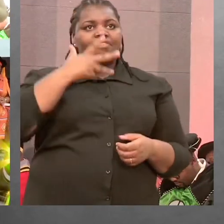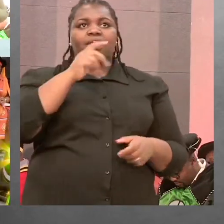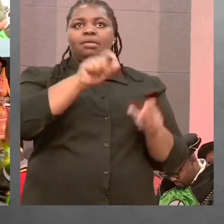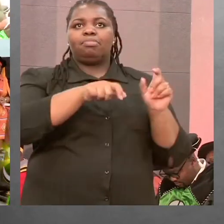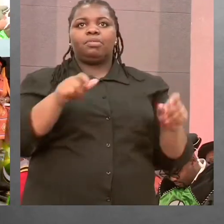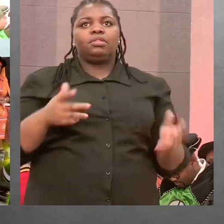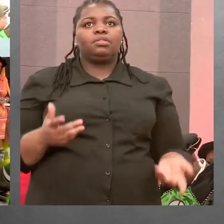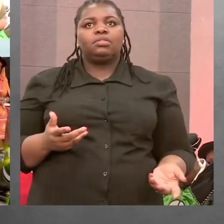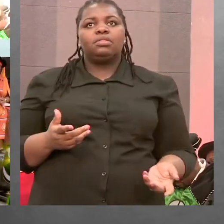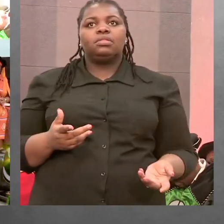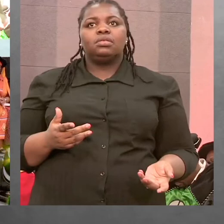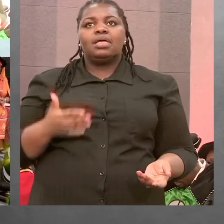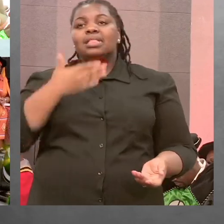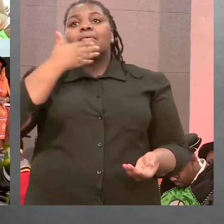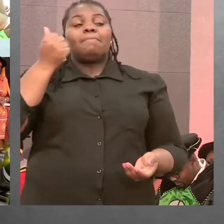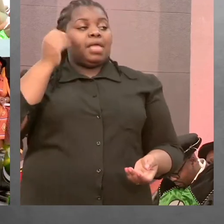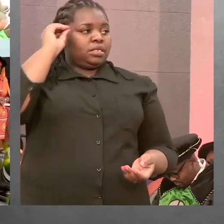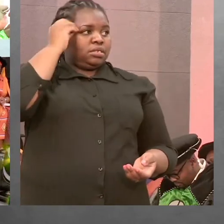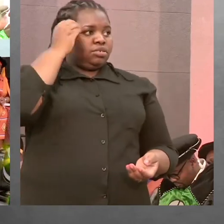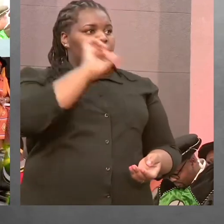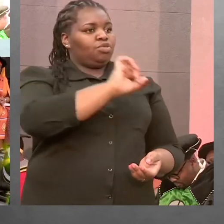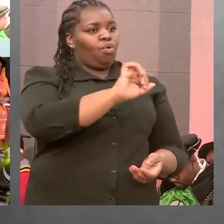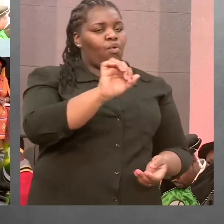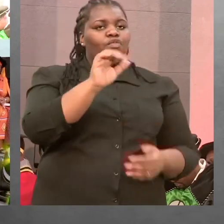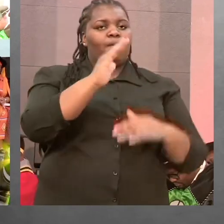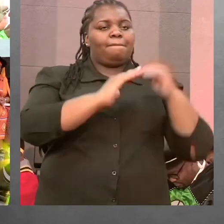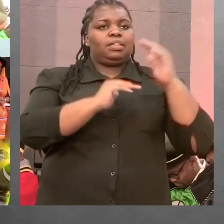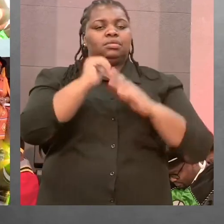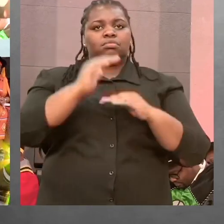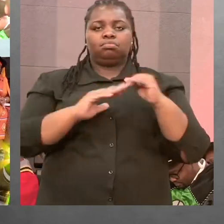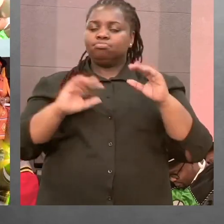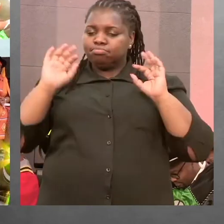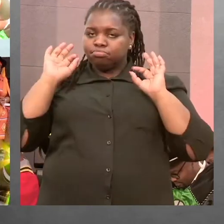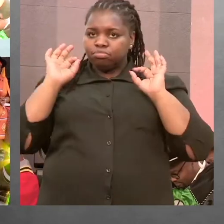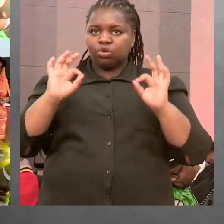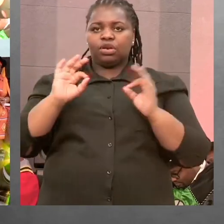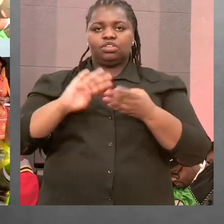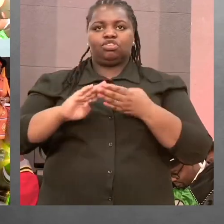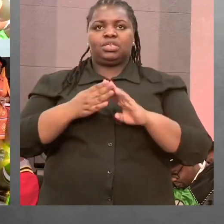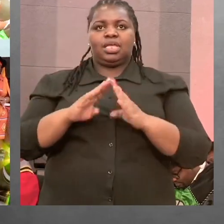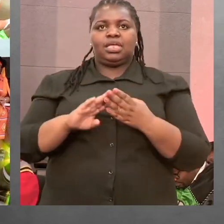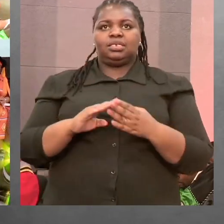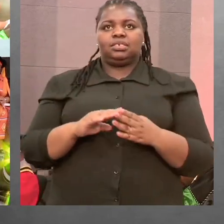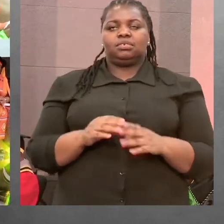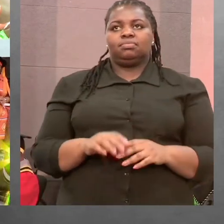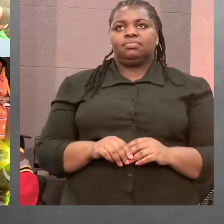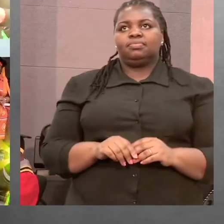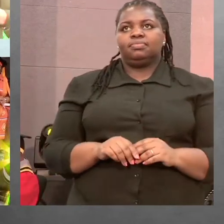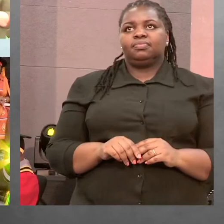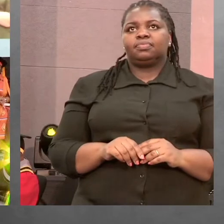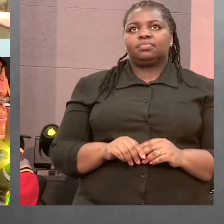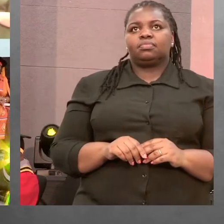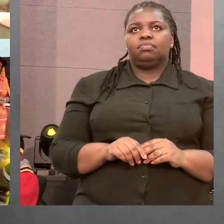people in the best interest of building a coherent society that we seek to build?